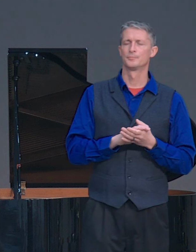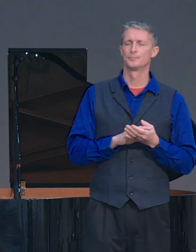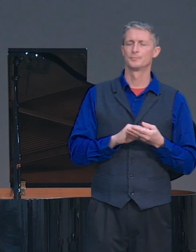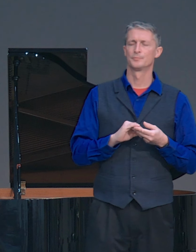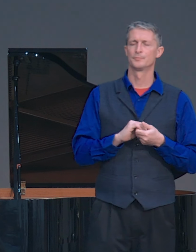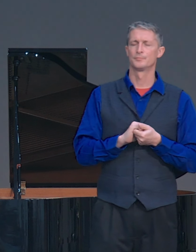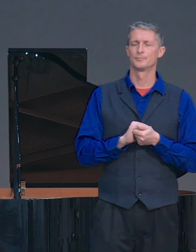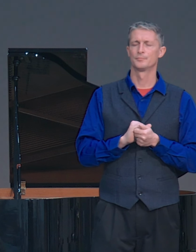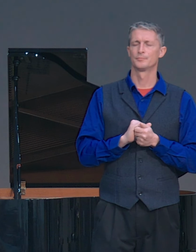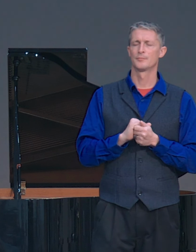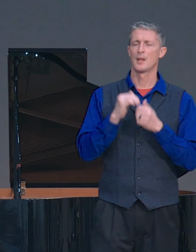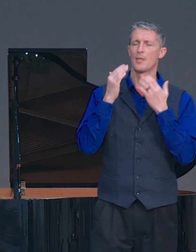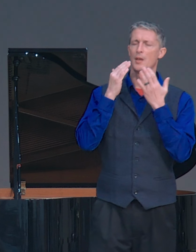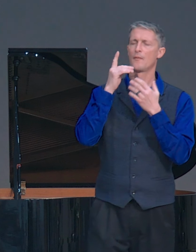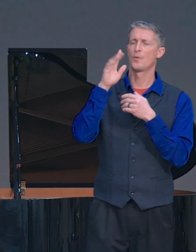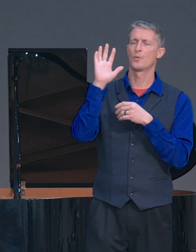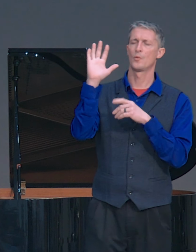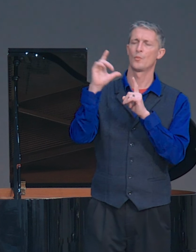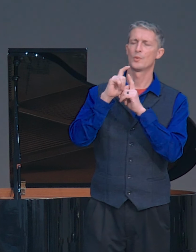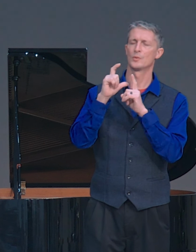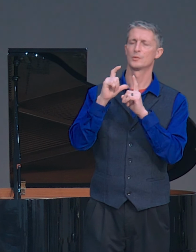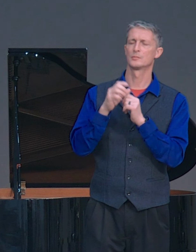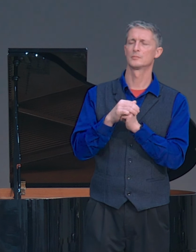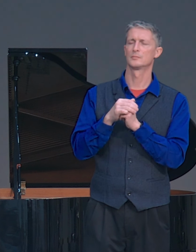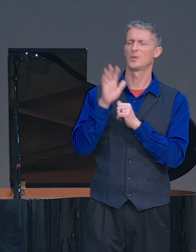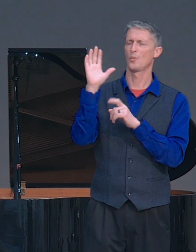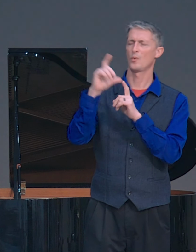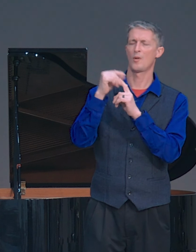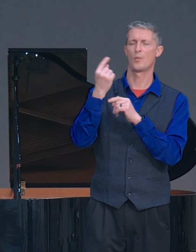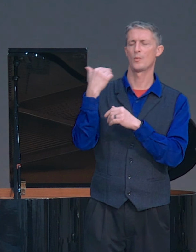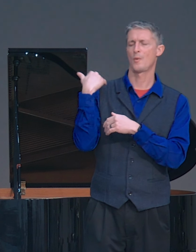I thank you for your words, which continue to remind us